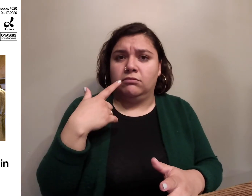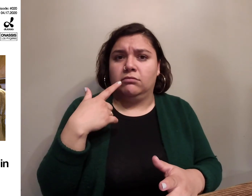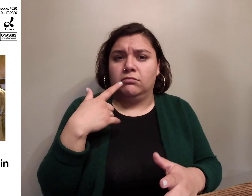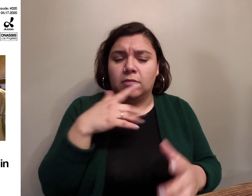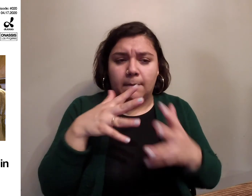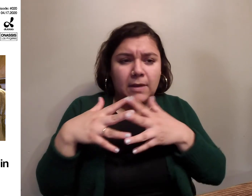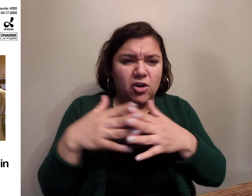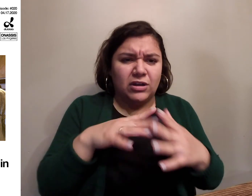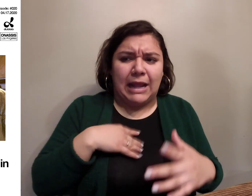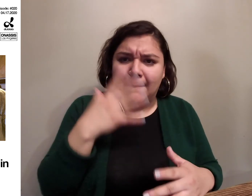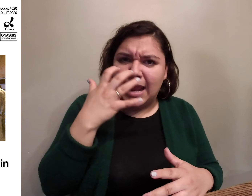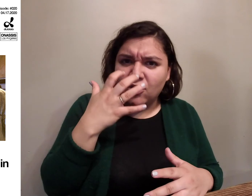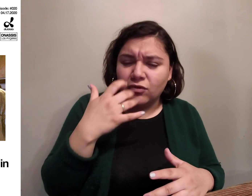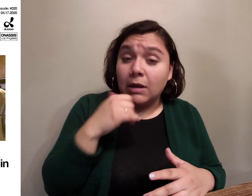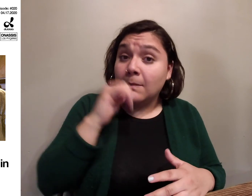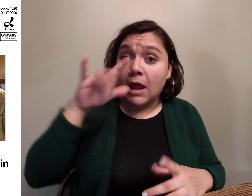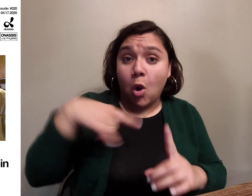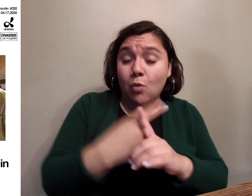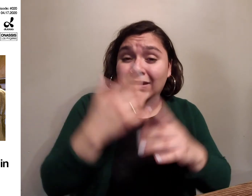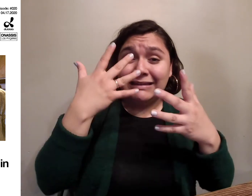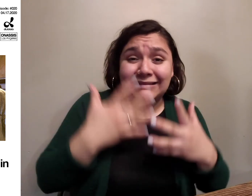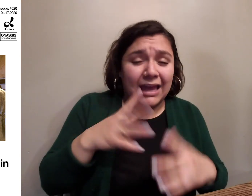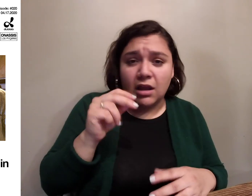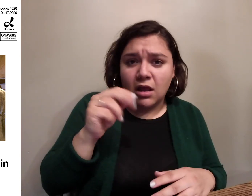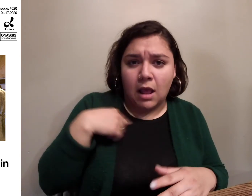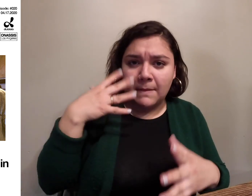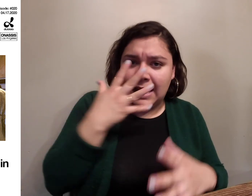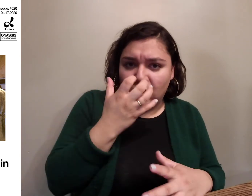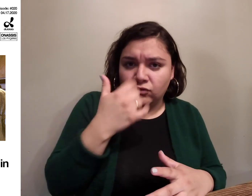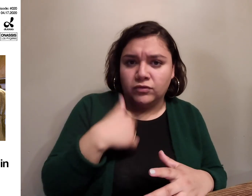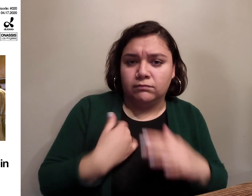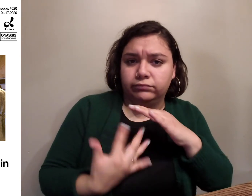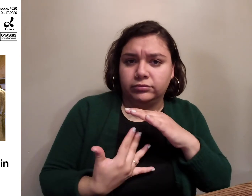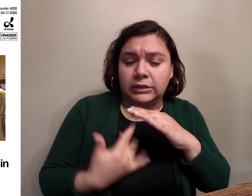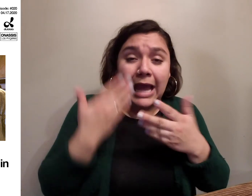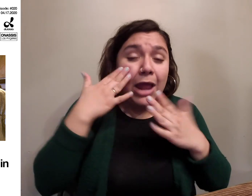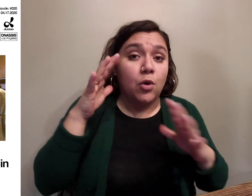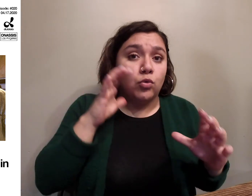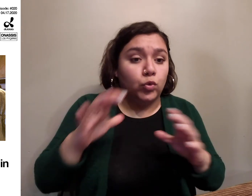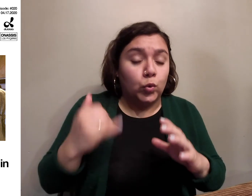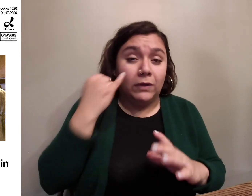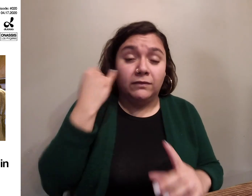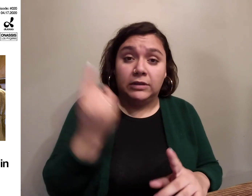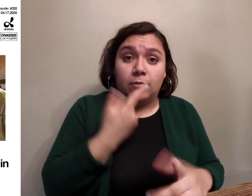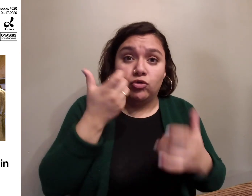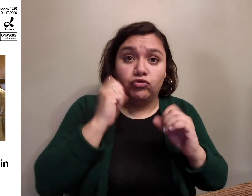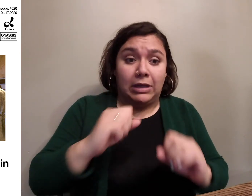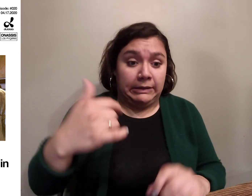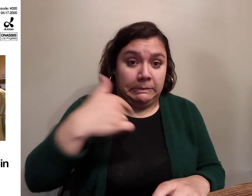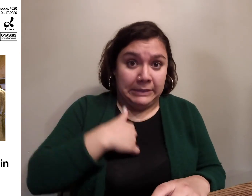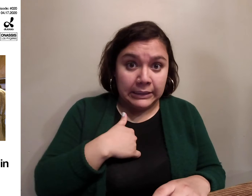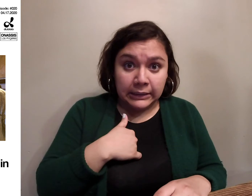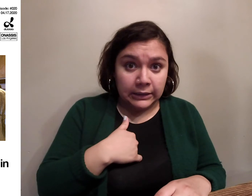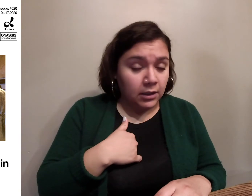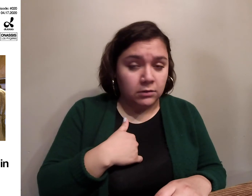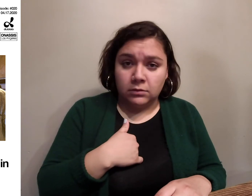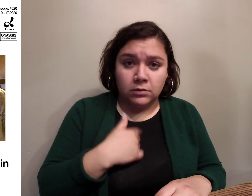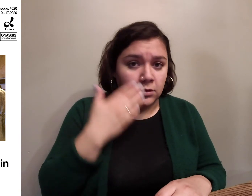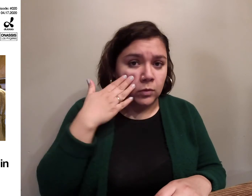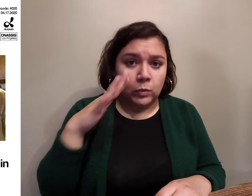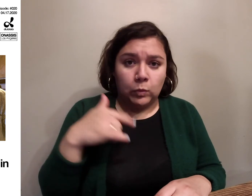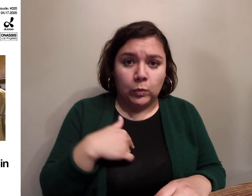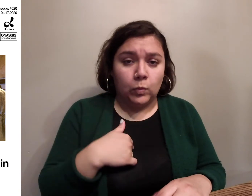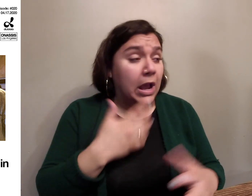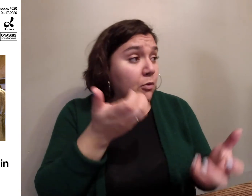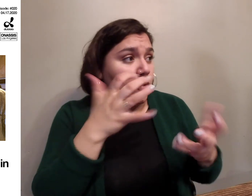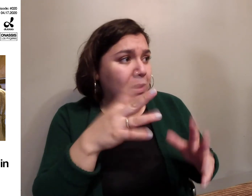angry. And I don't even know what I'm going to do if someone tries that stuff on me, because I wouldn't want to be around. I